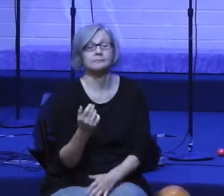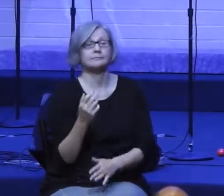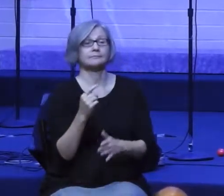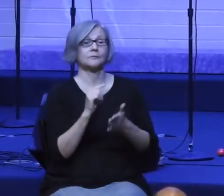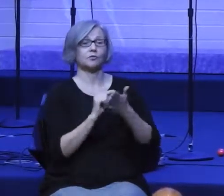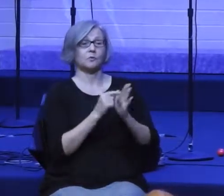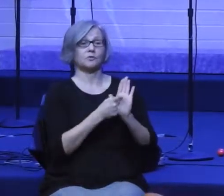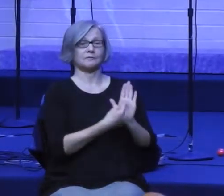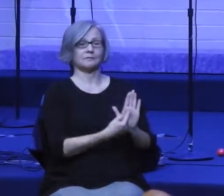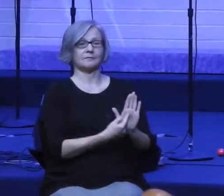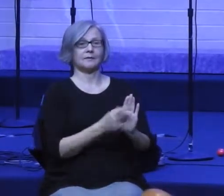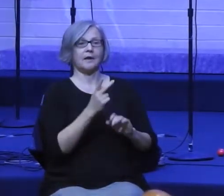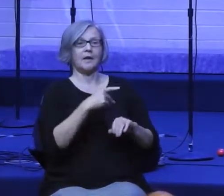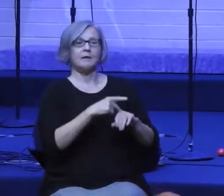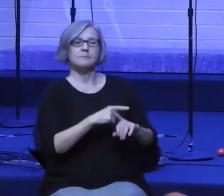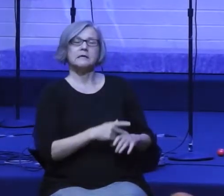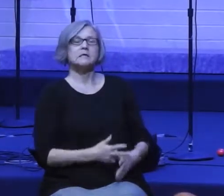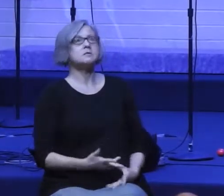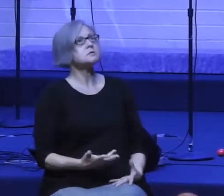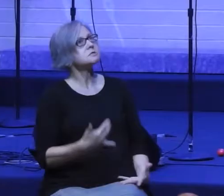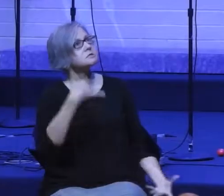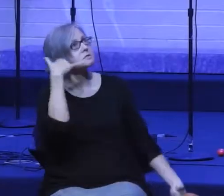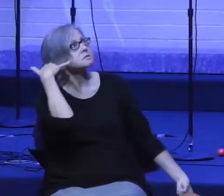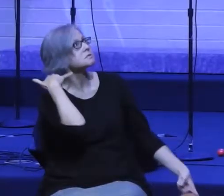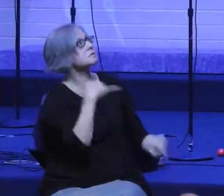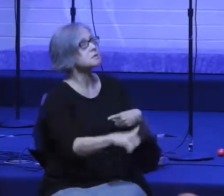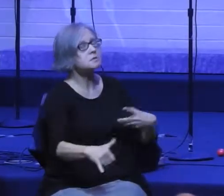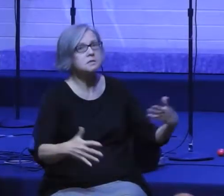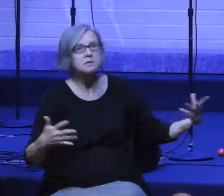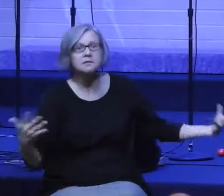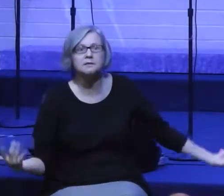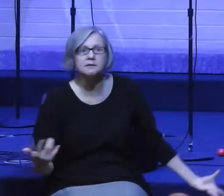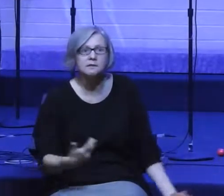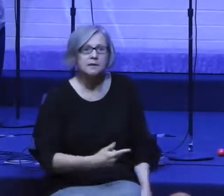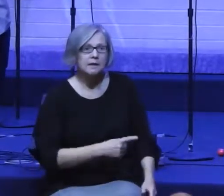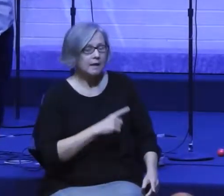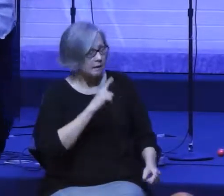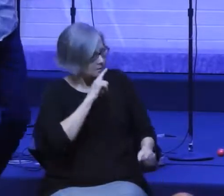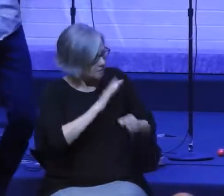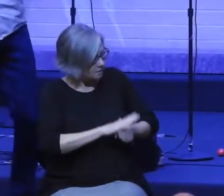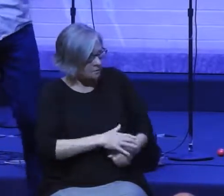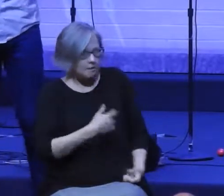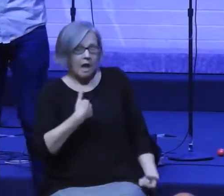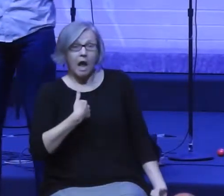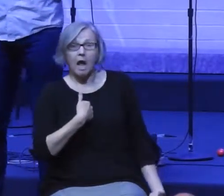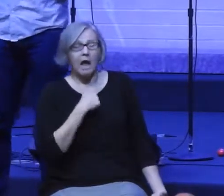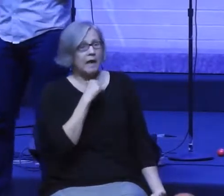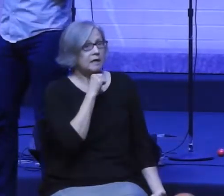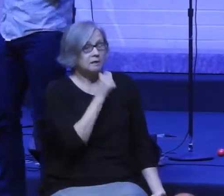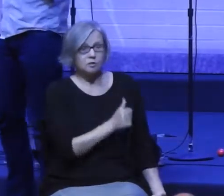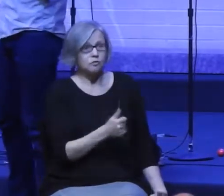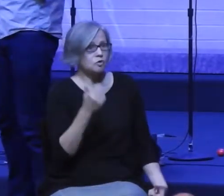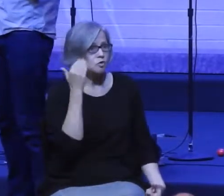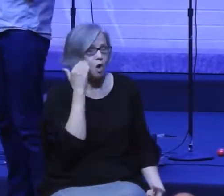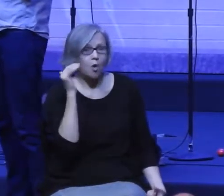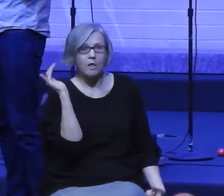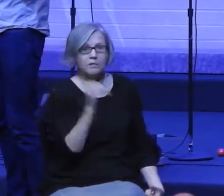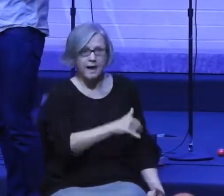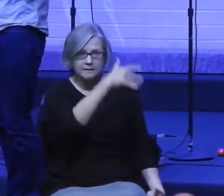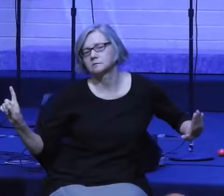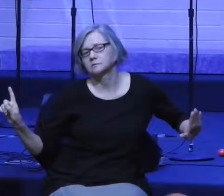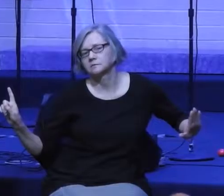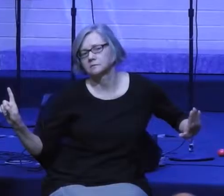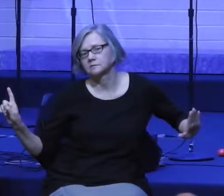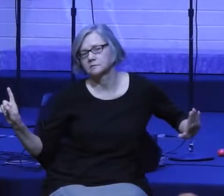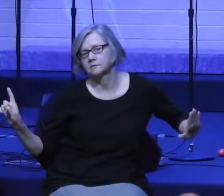Scripture says, Peter called down curses upon himself and swore on oath, I do not know